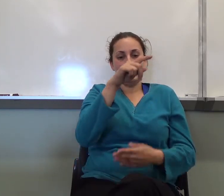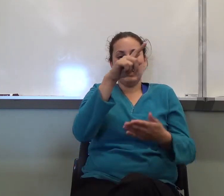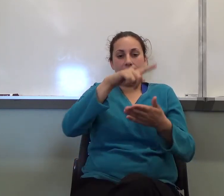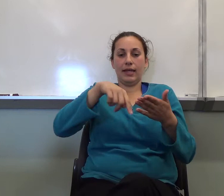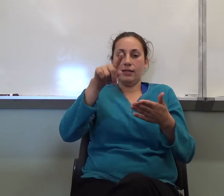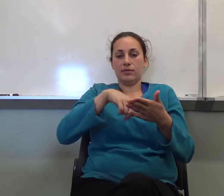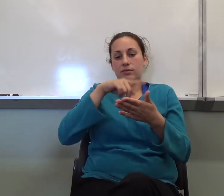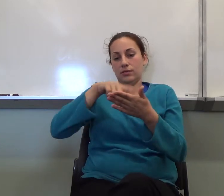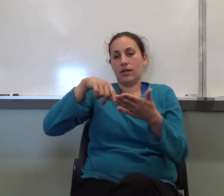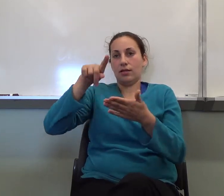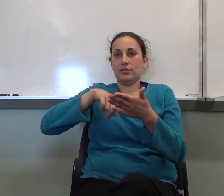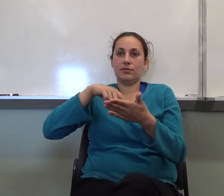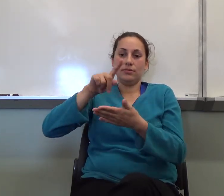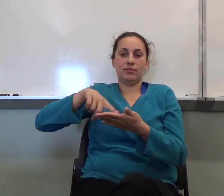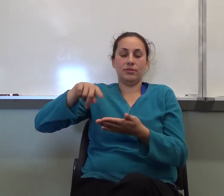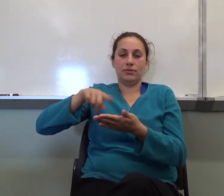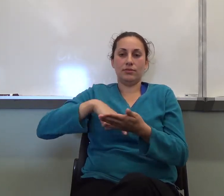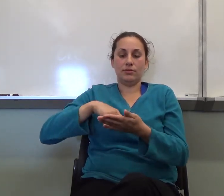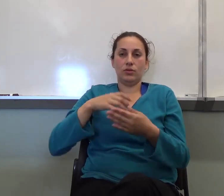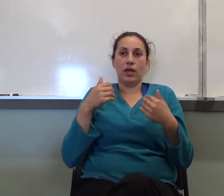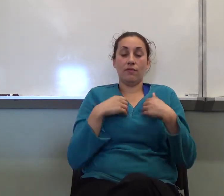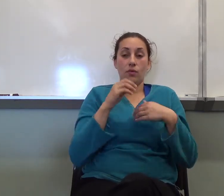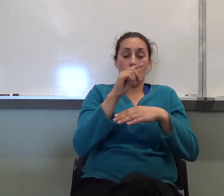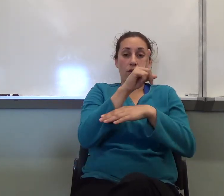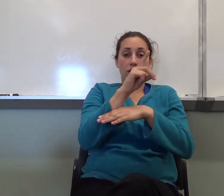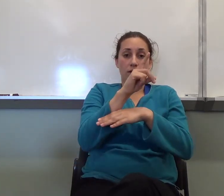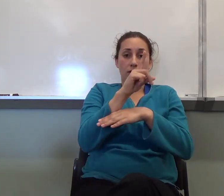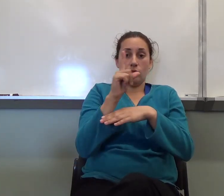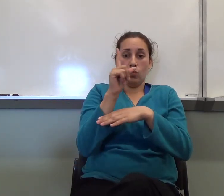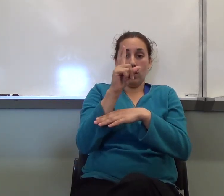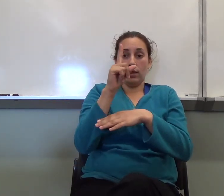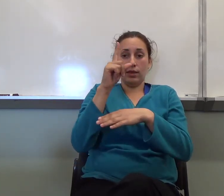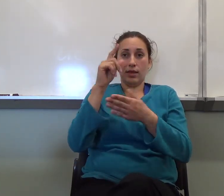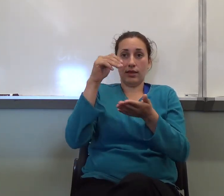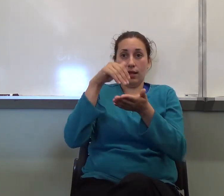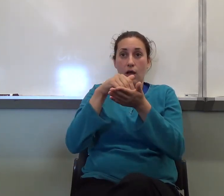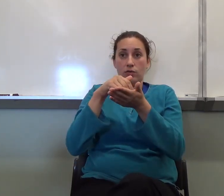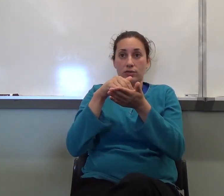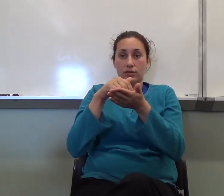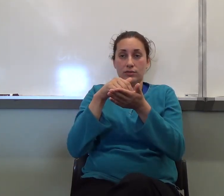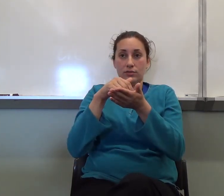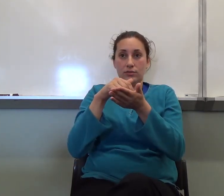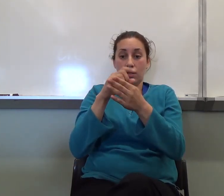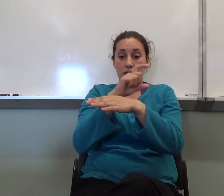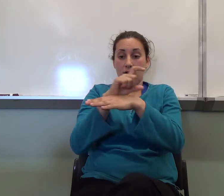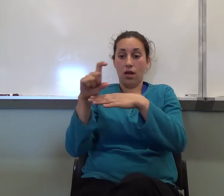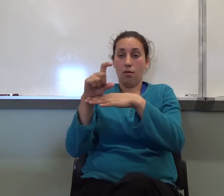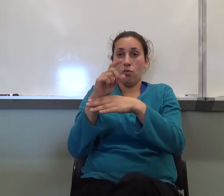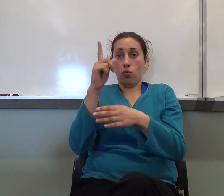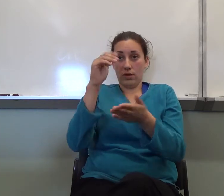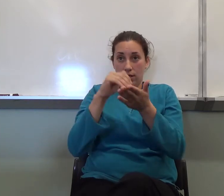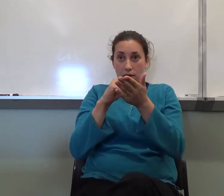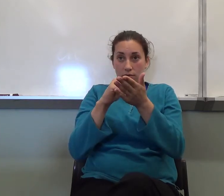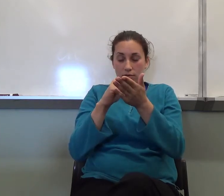All right, so we end up with 1,000 on the top and 28 on the bottom. And let's see what that